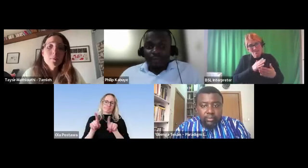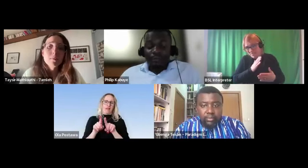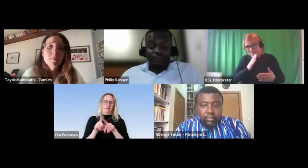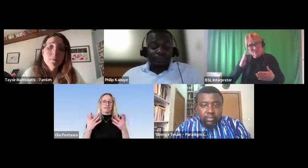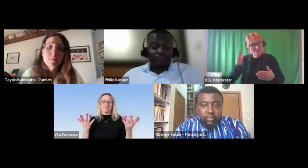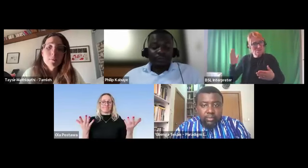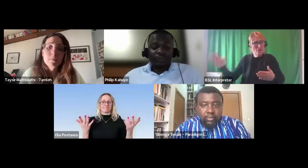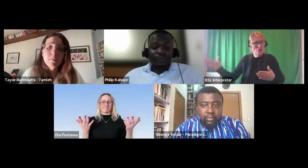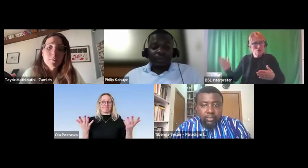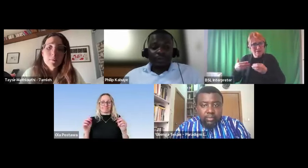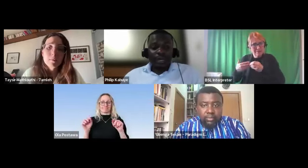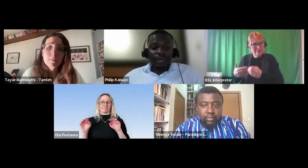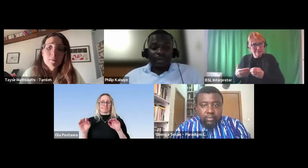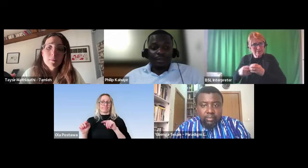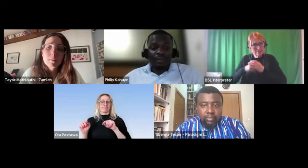and